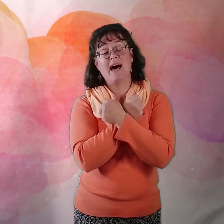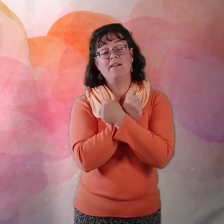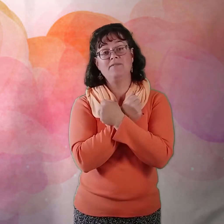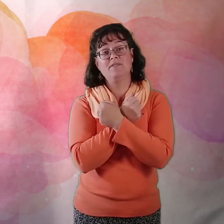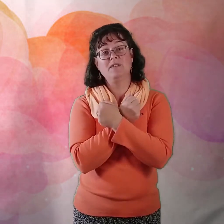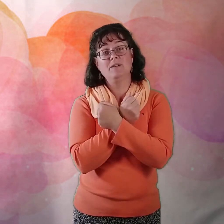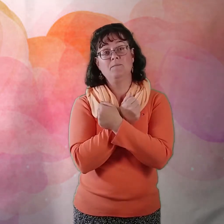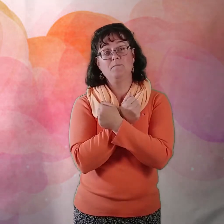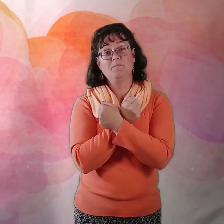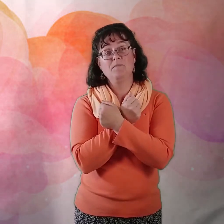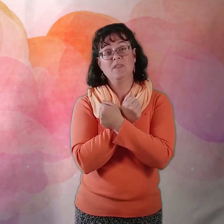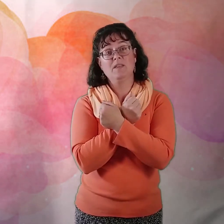love.